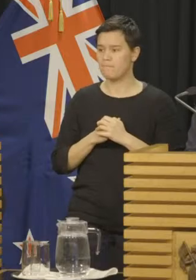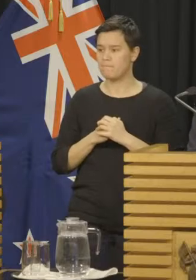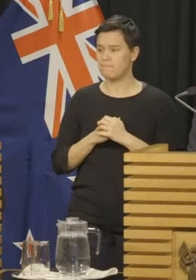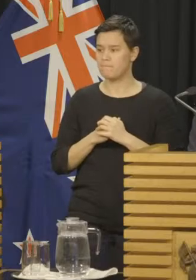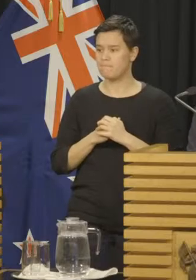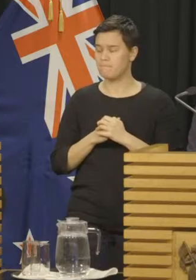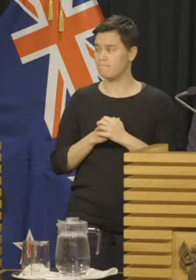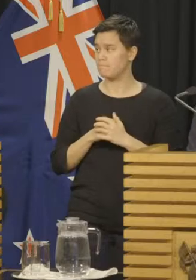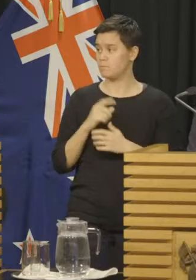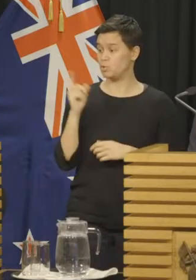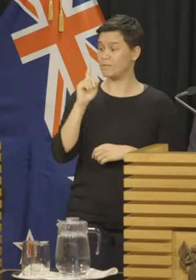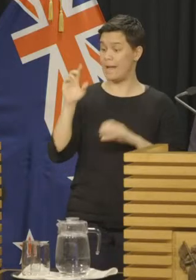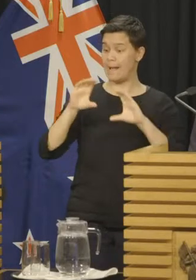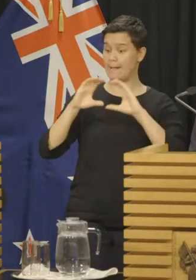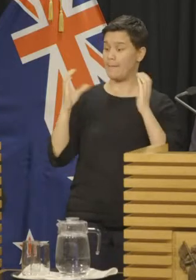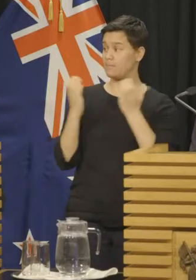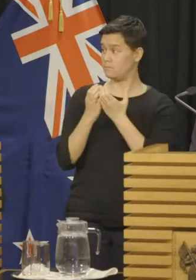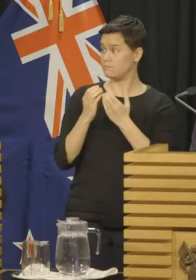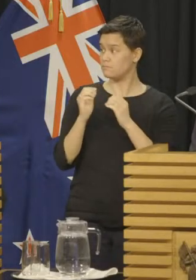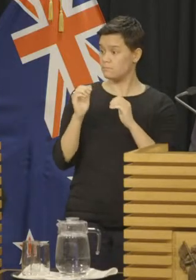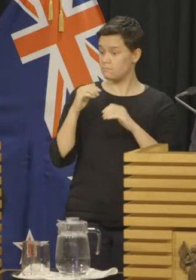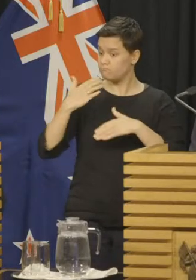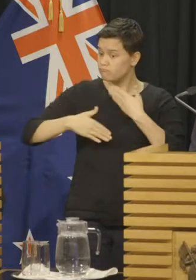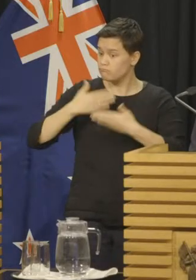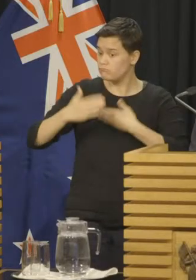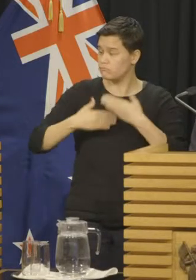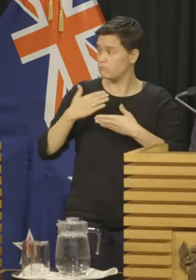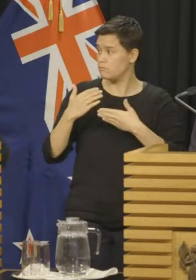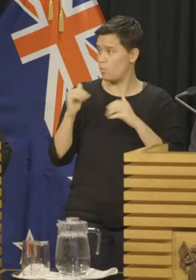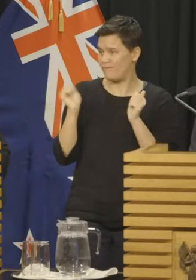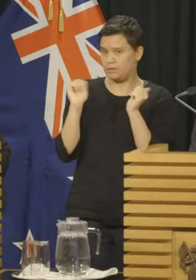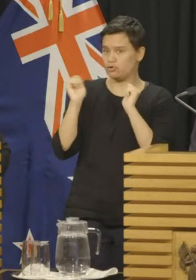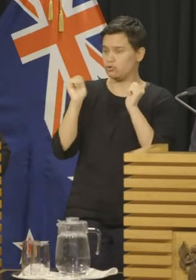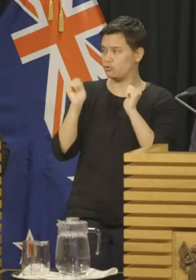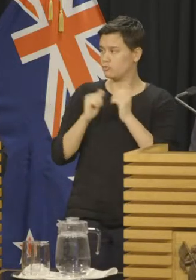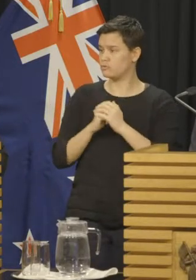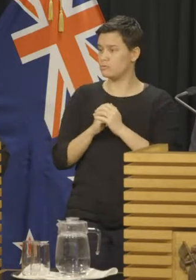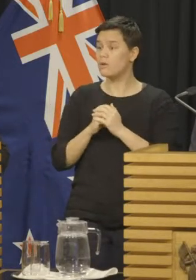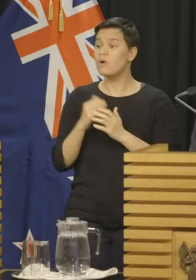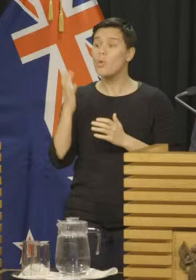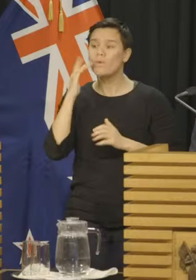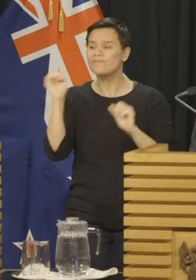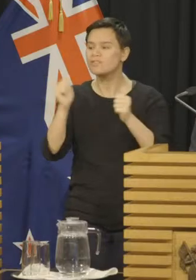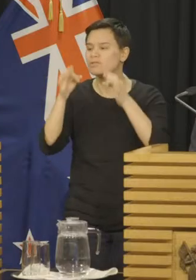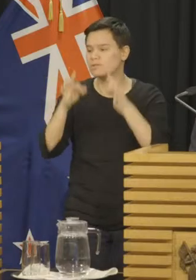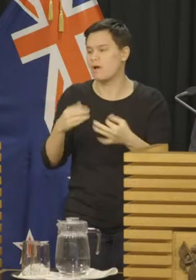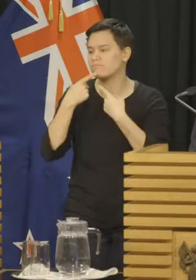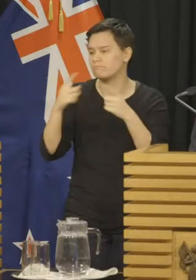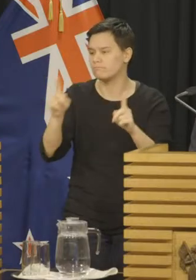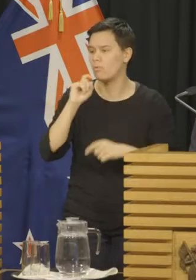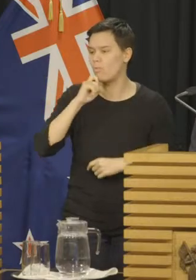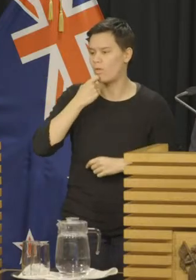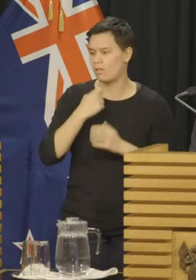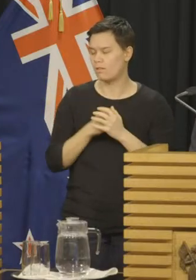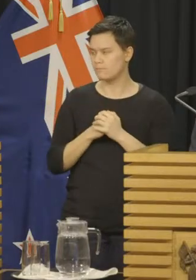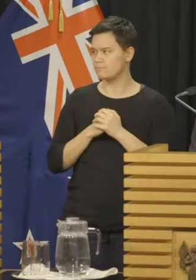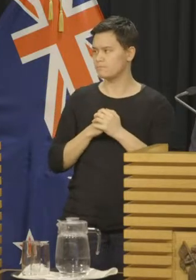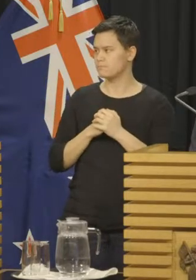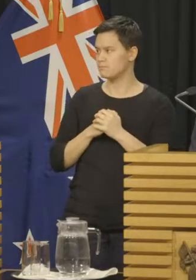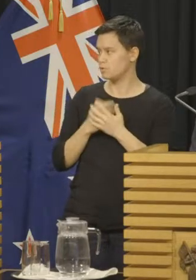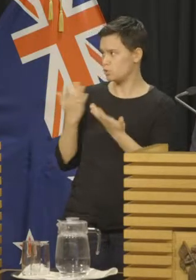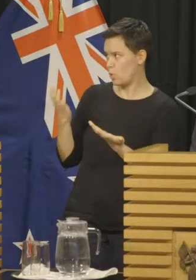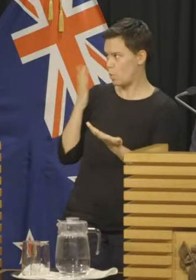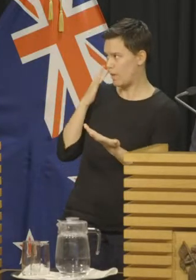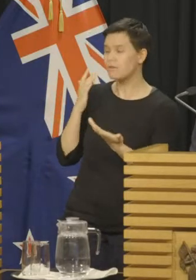discussed today and was a decision made? Of course, there are still cabinet committees. As soon as we have a decision, we will be sharing it with you. As soon as we have a decision,